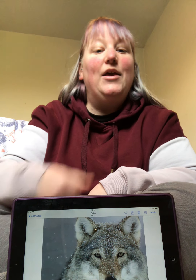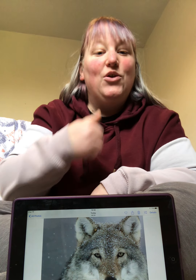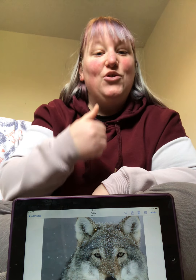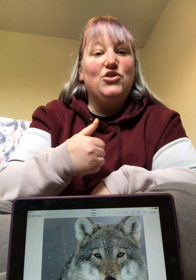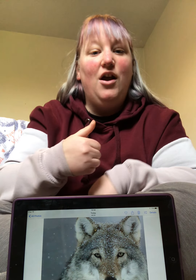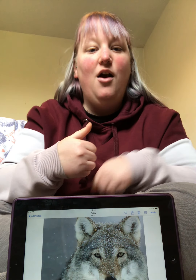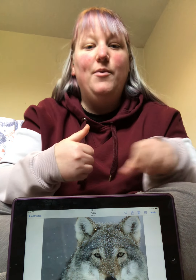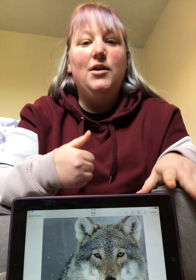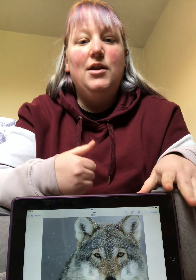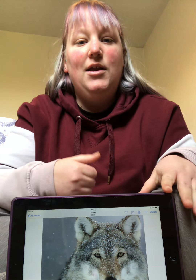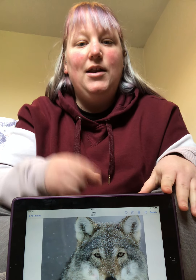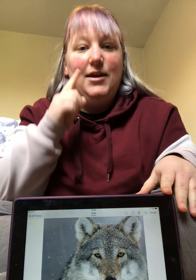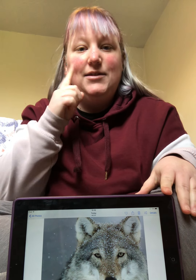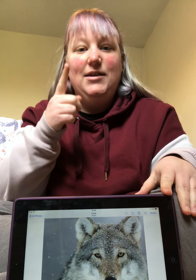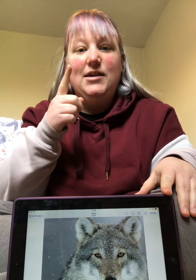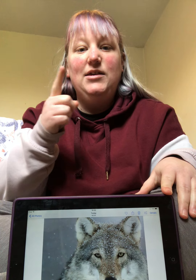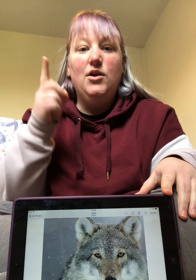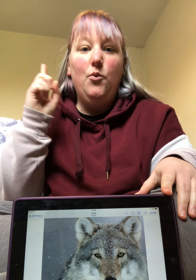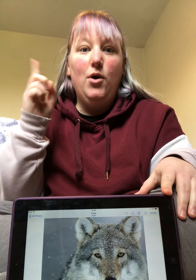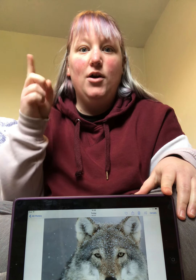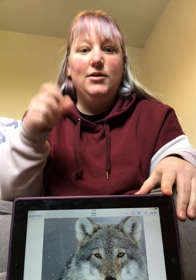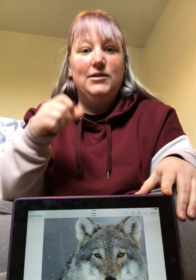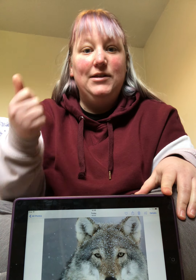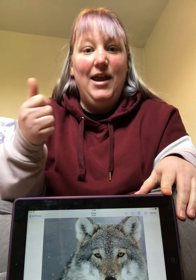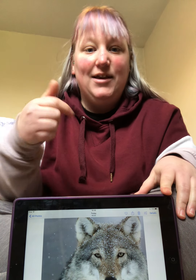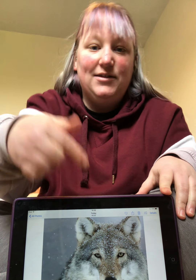Good job. Let's see what's next.